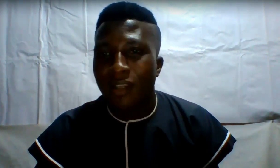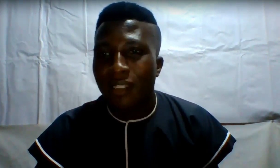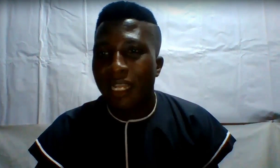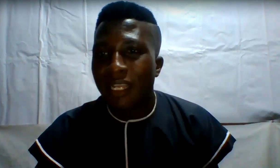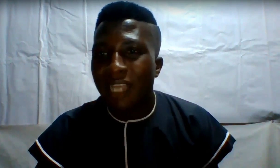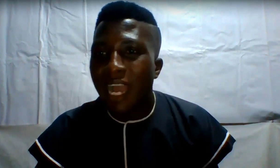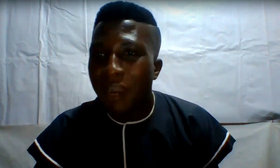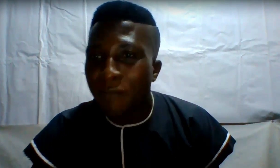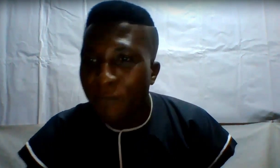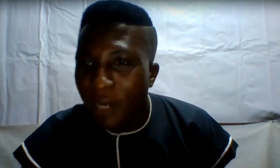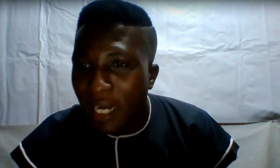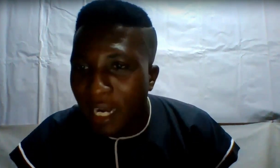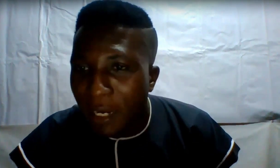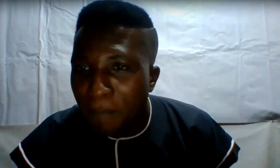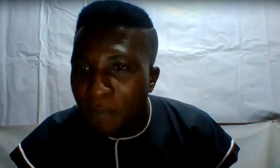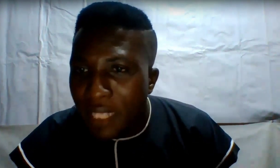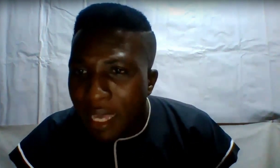Elesami Fumilayo.